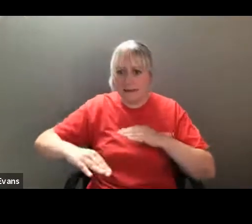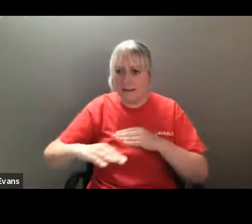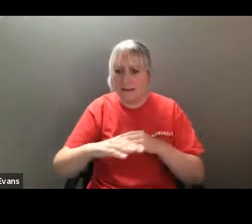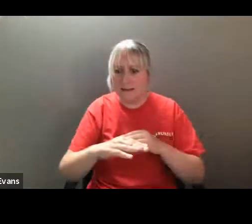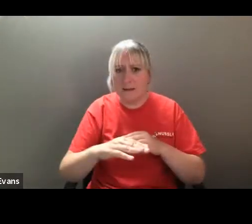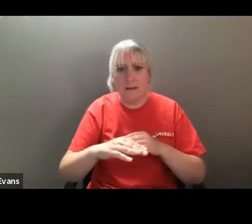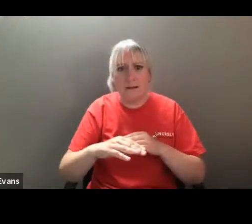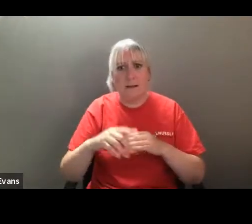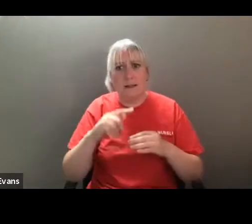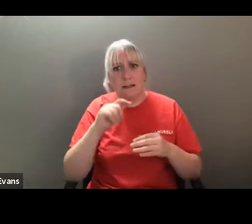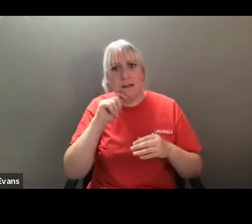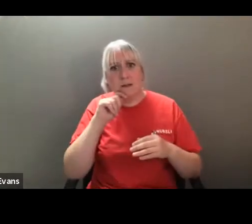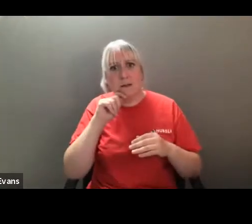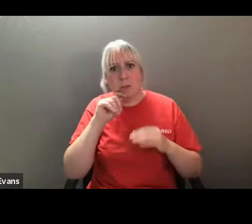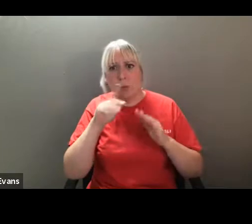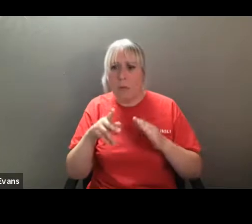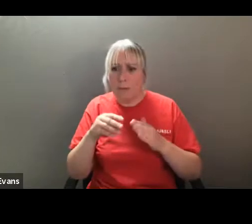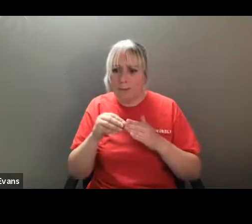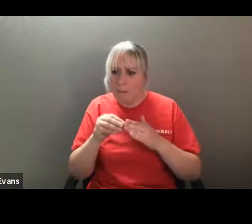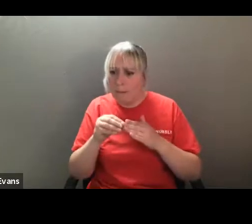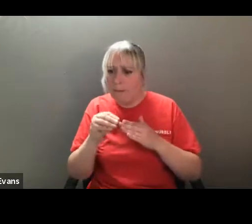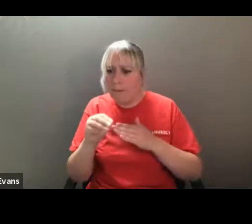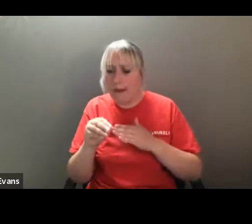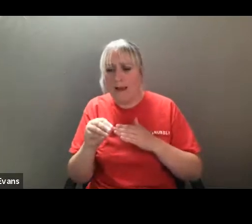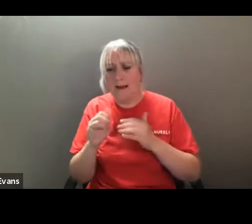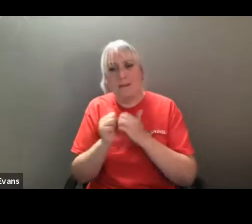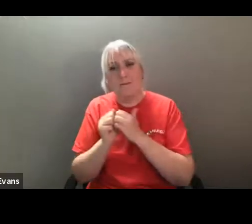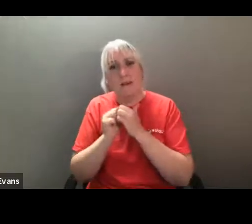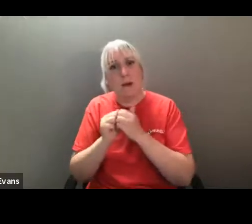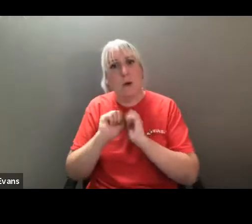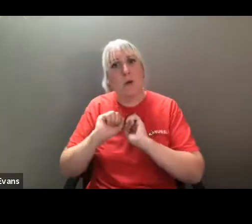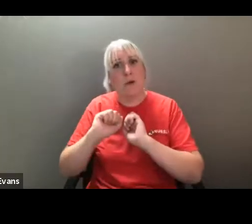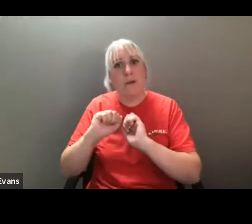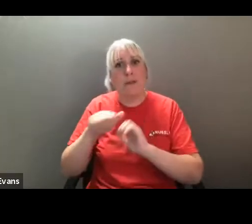a locational value on the land that they own.